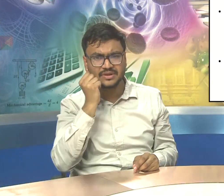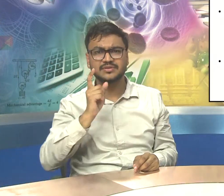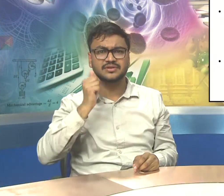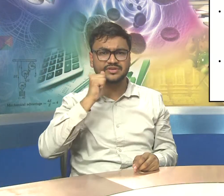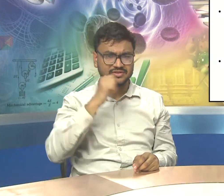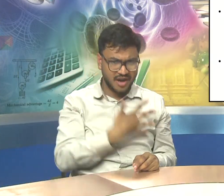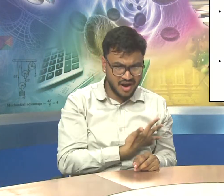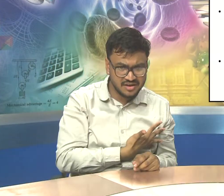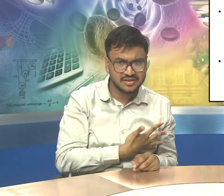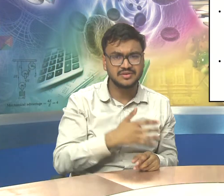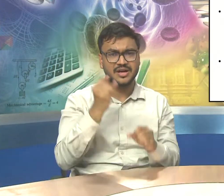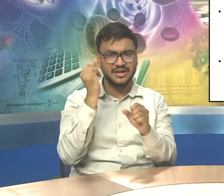the same meaning.